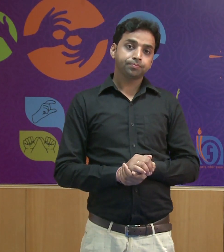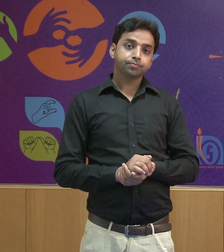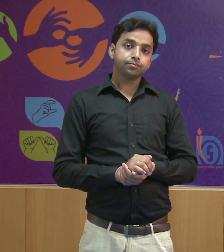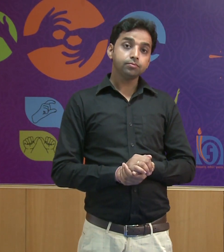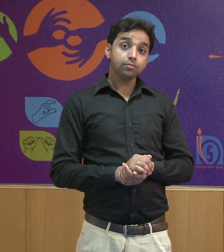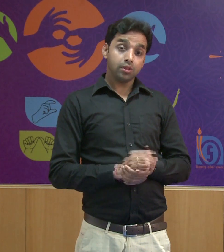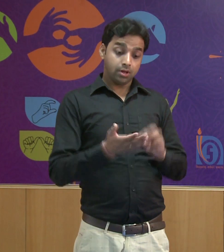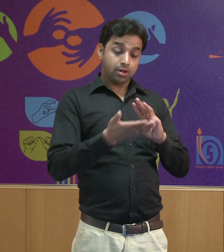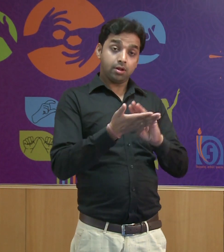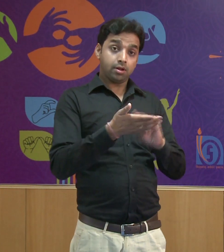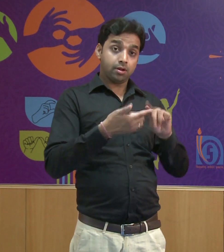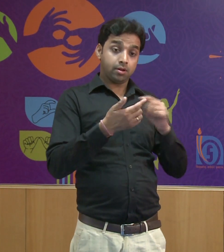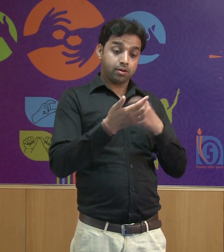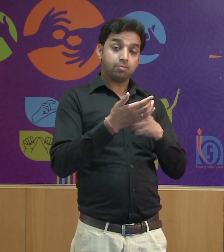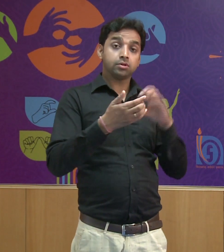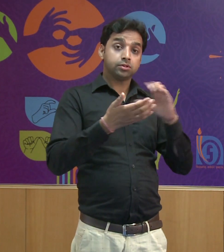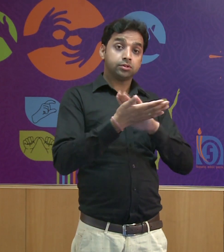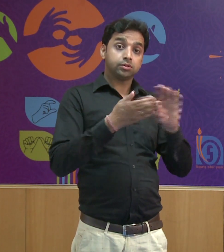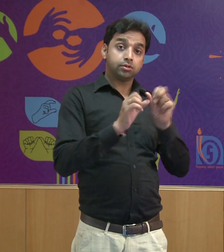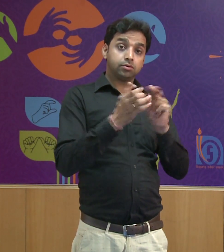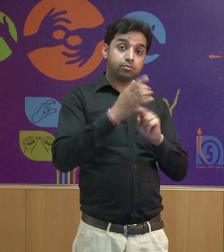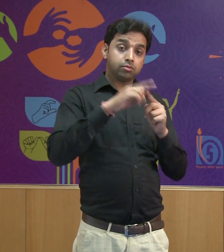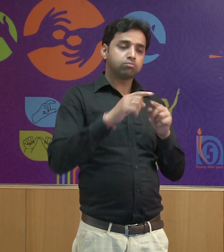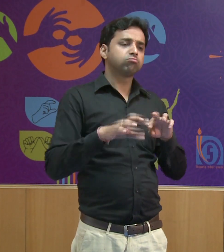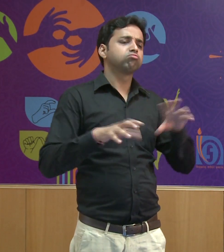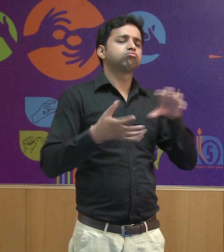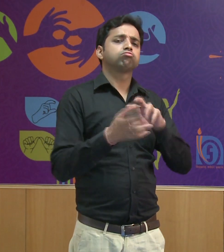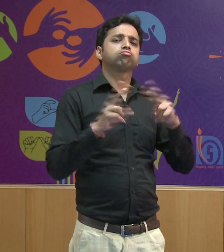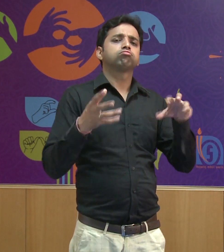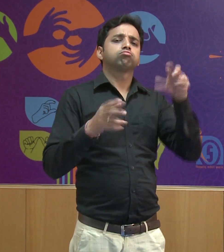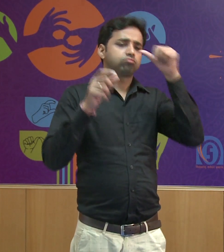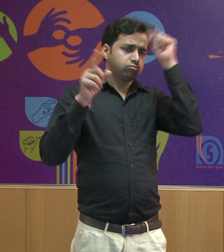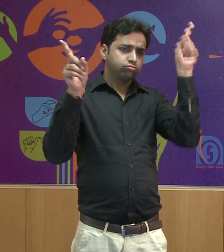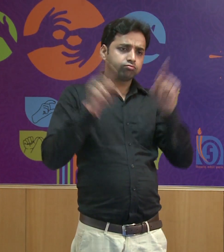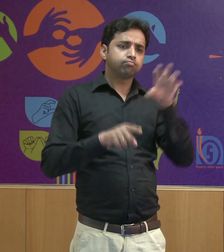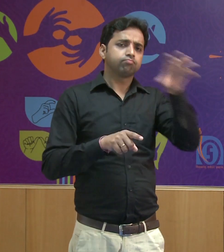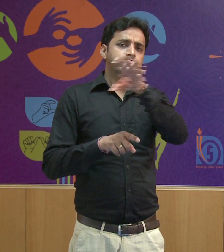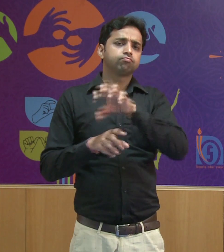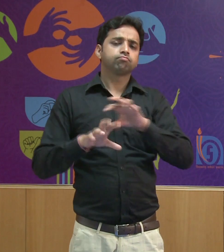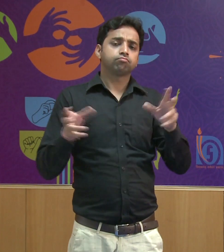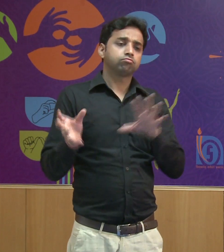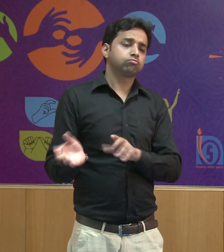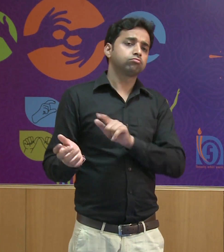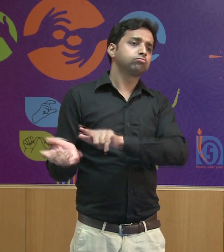Merchants from different parts of India went outside the country to do